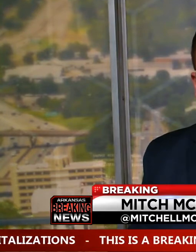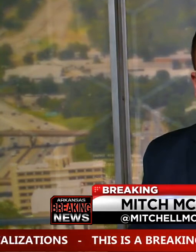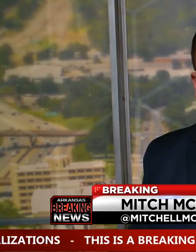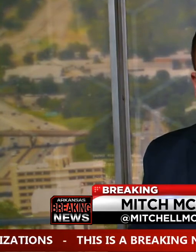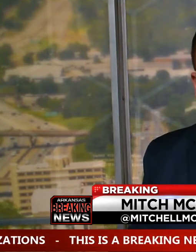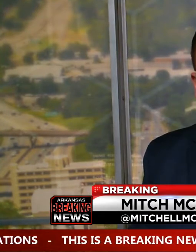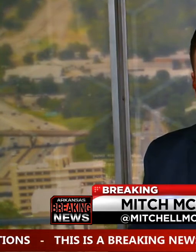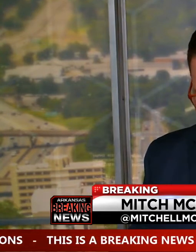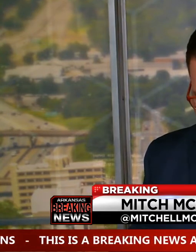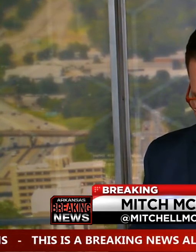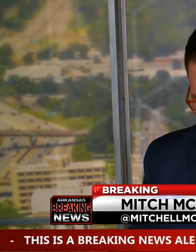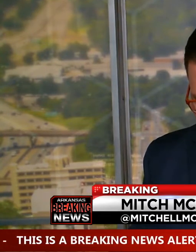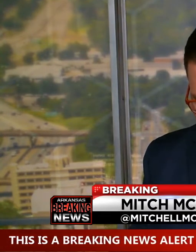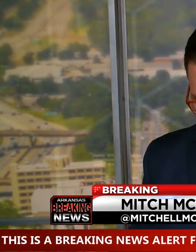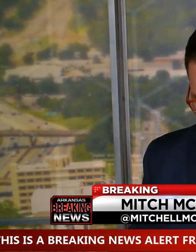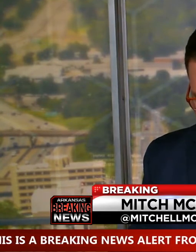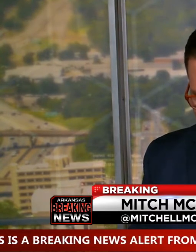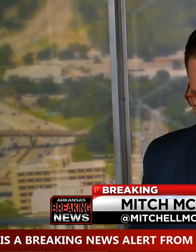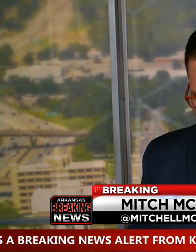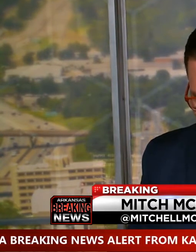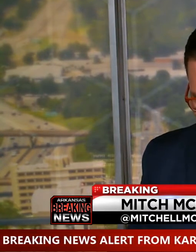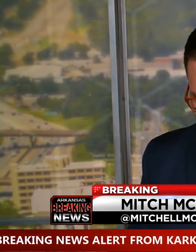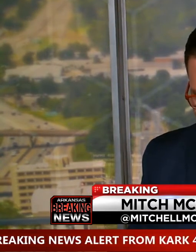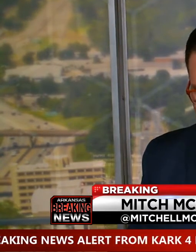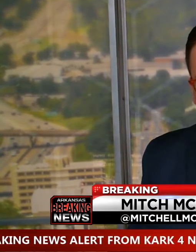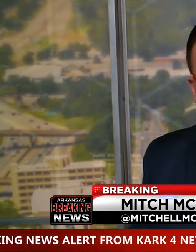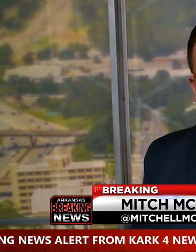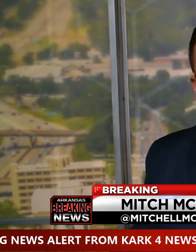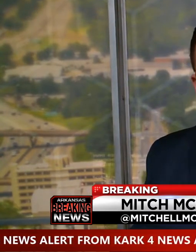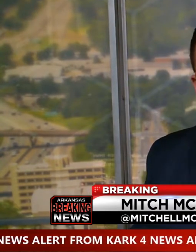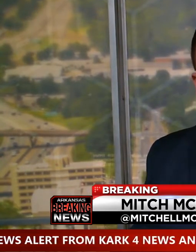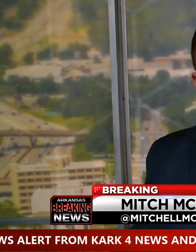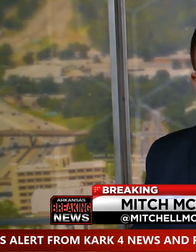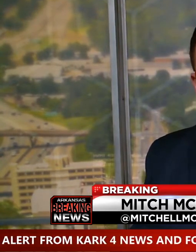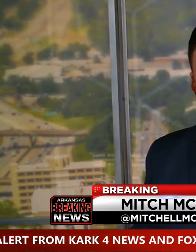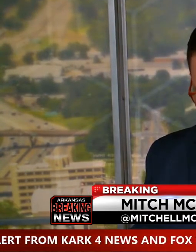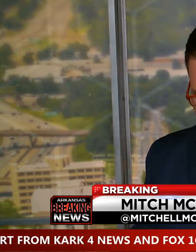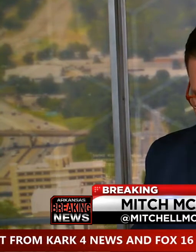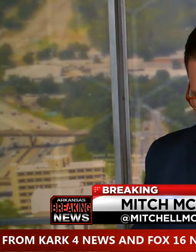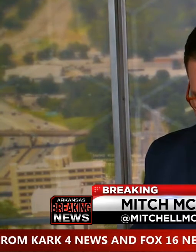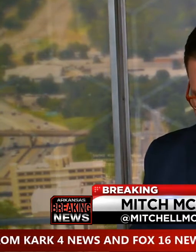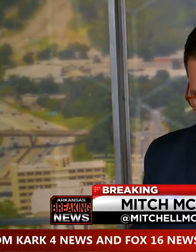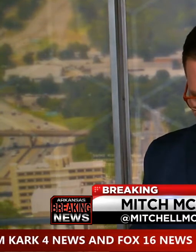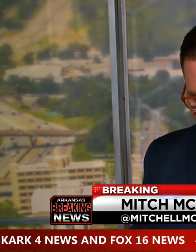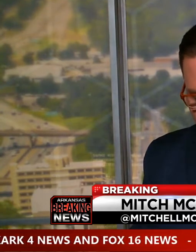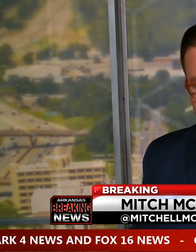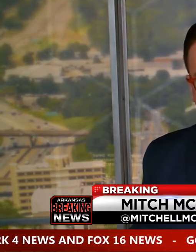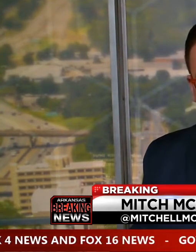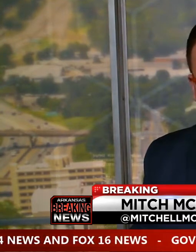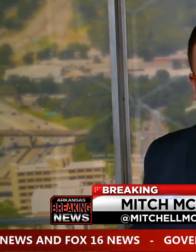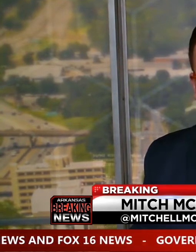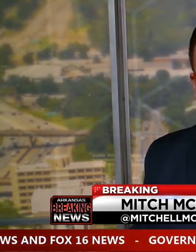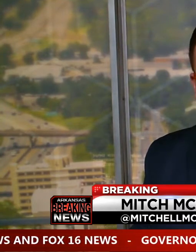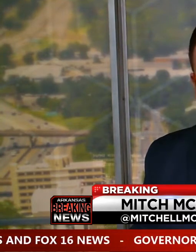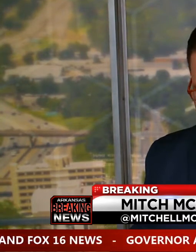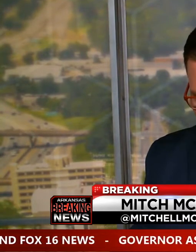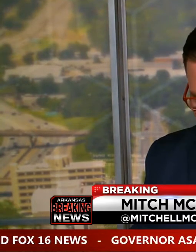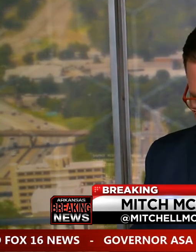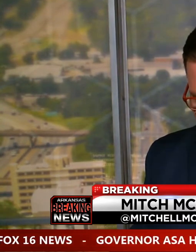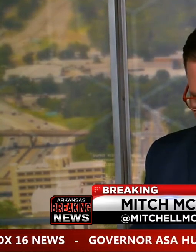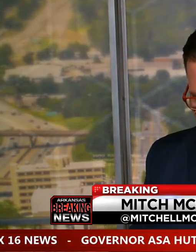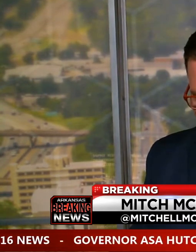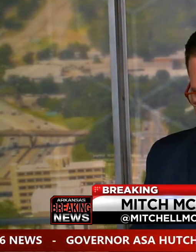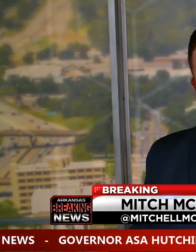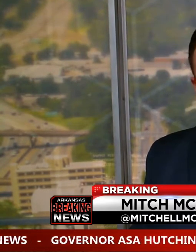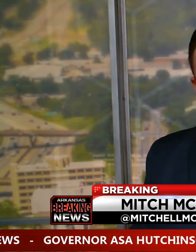2,141 new cases of COVID-19 in the last 24 hours, 26 additional deaths, 20 additional